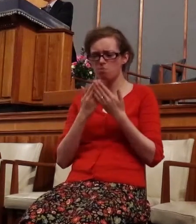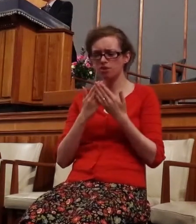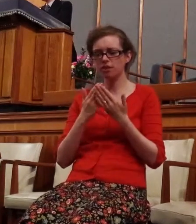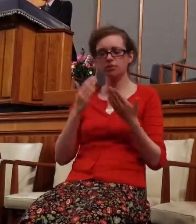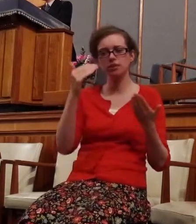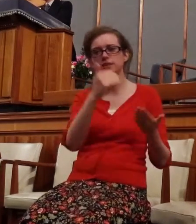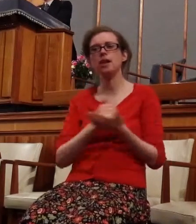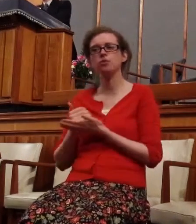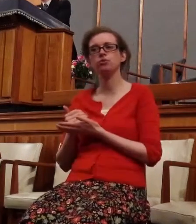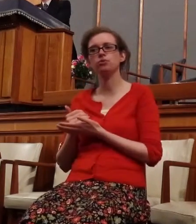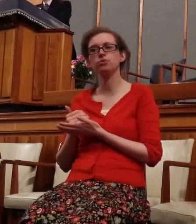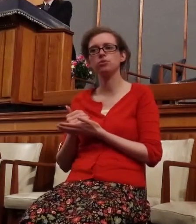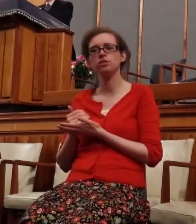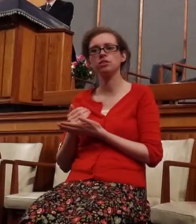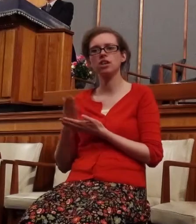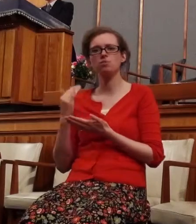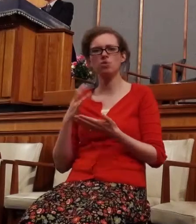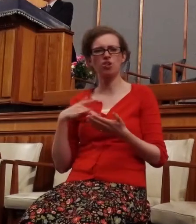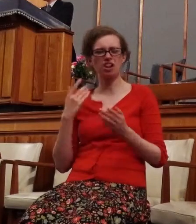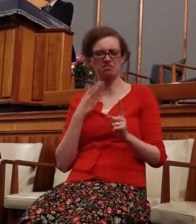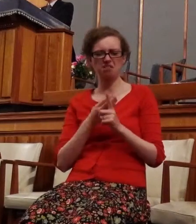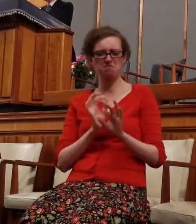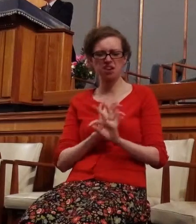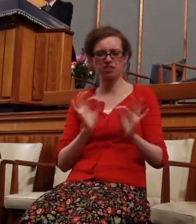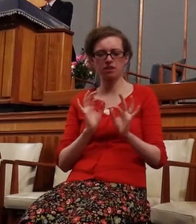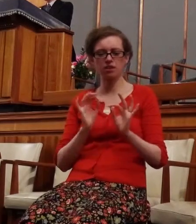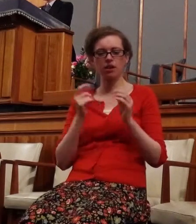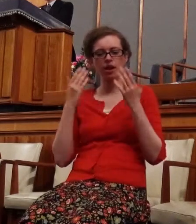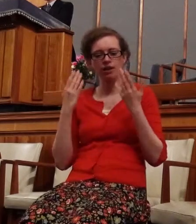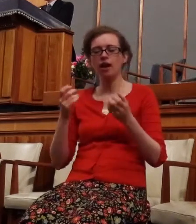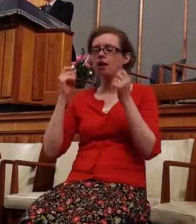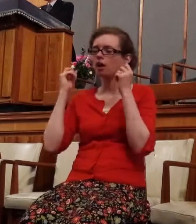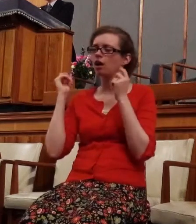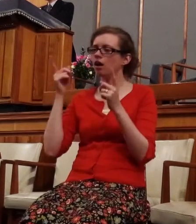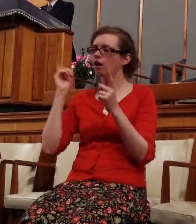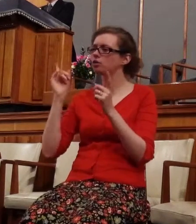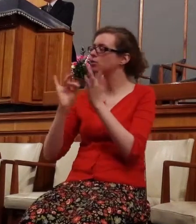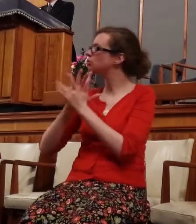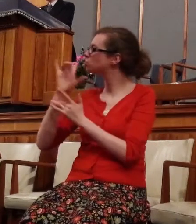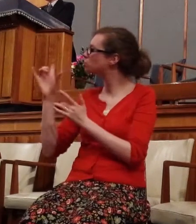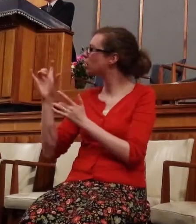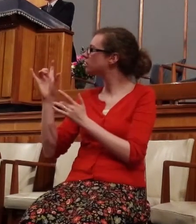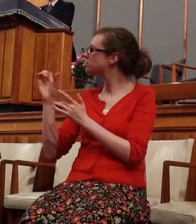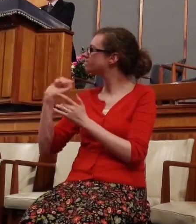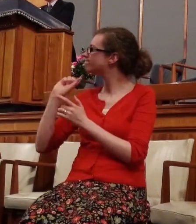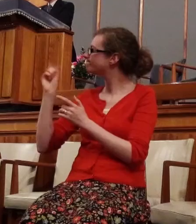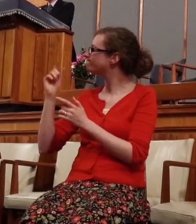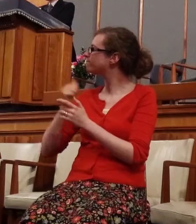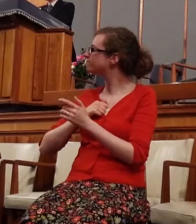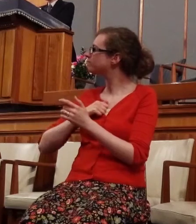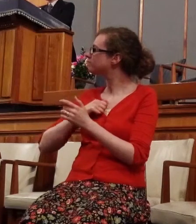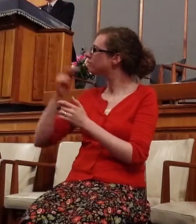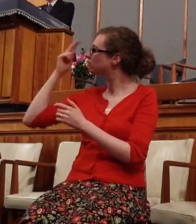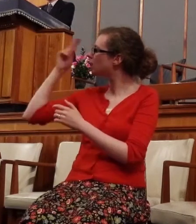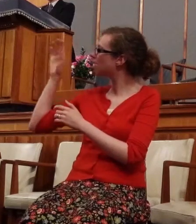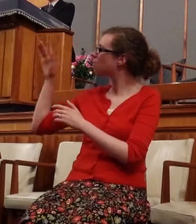from purposeless life. And now I know, because of Christ's sake, my name is written in the